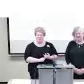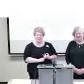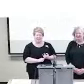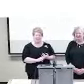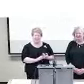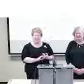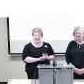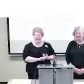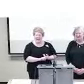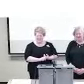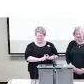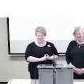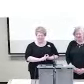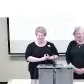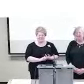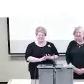first